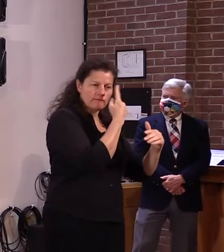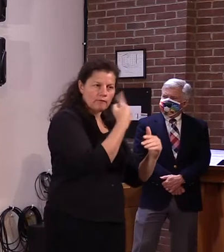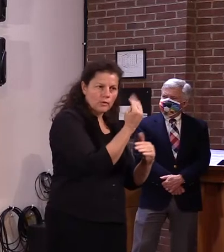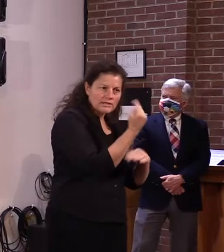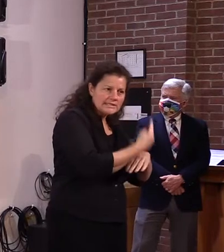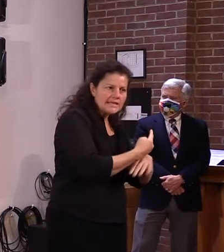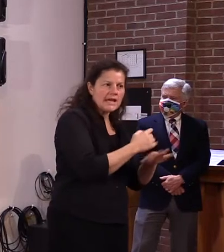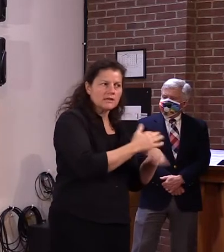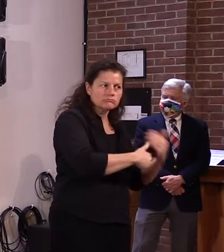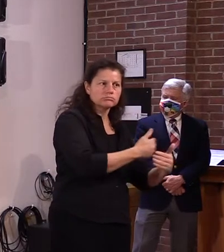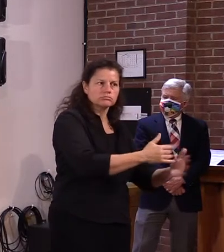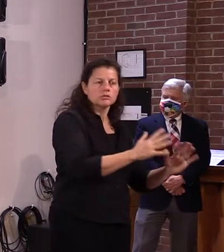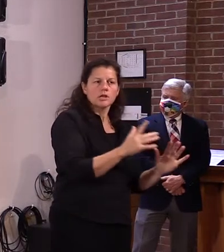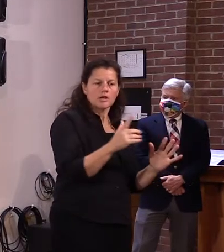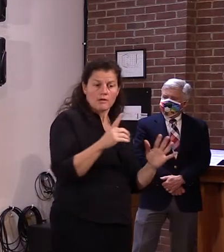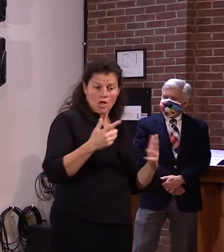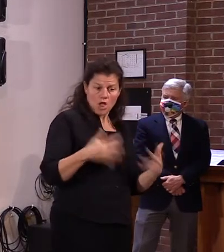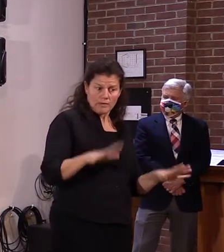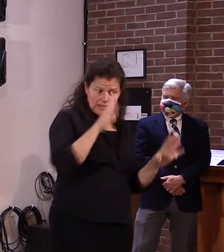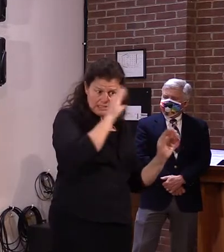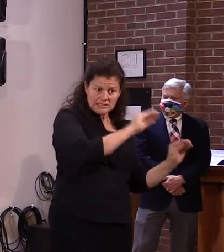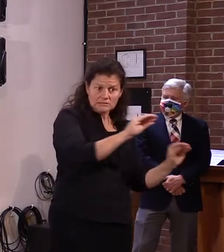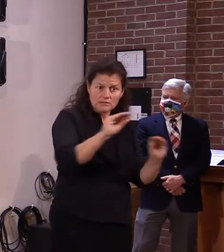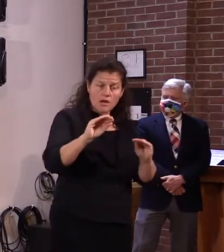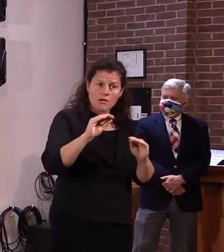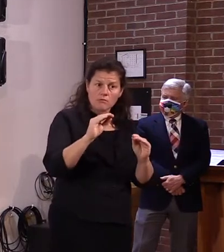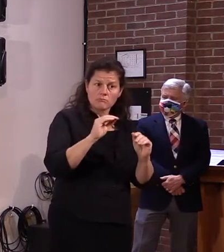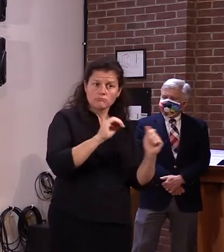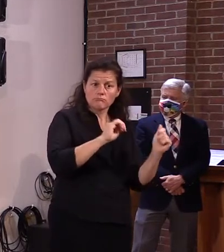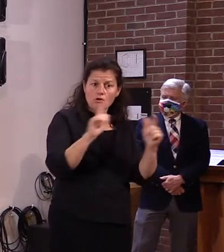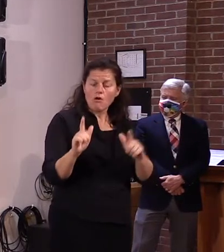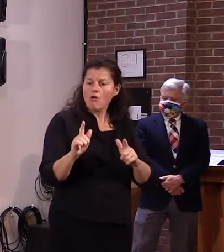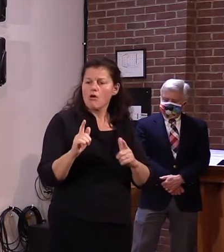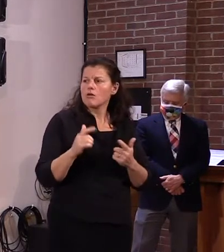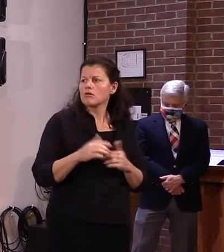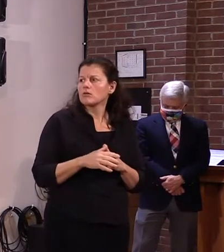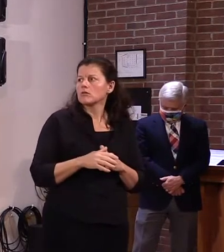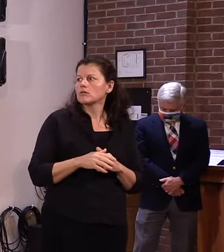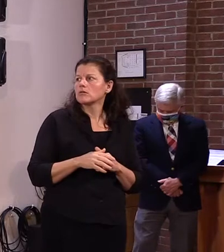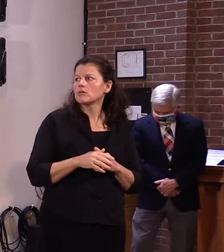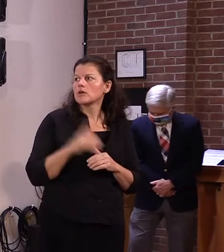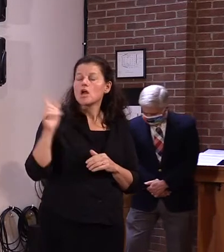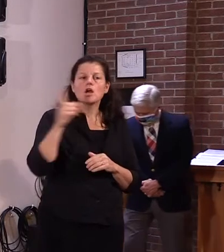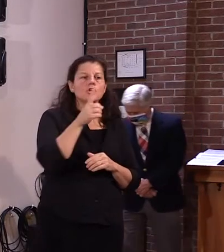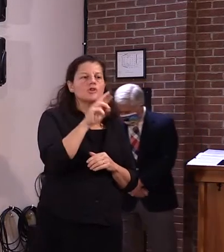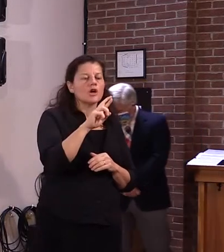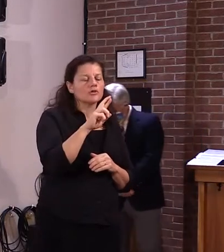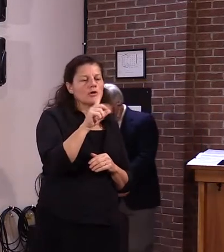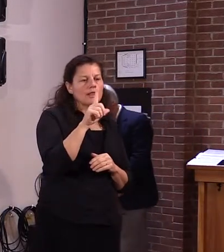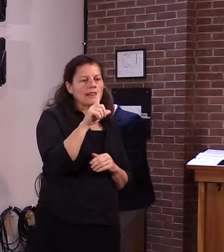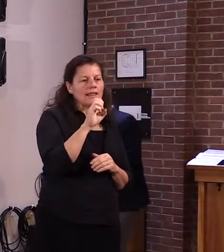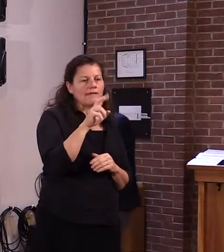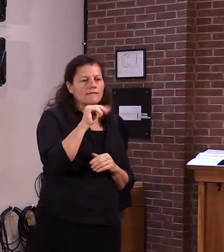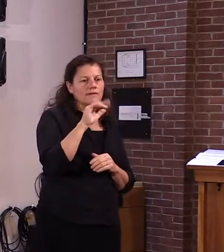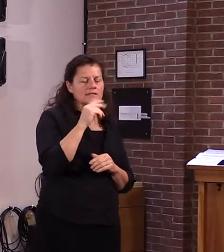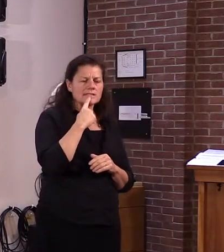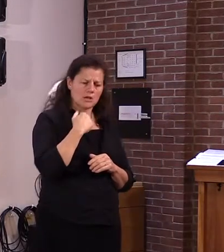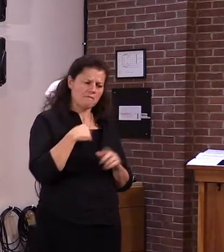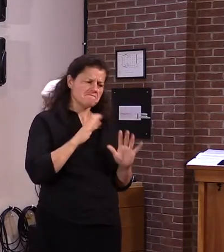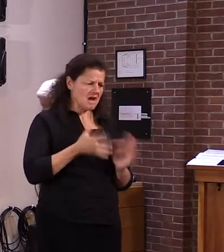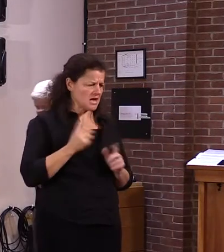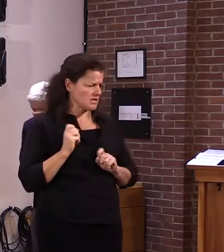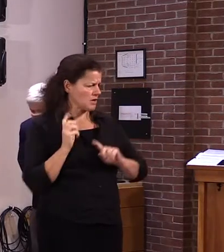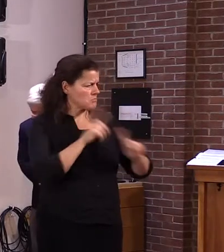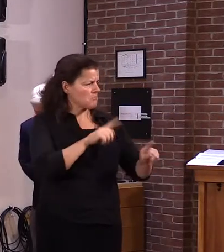properly undertaken. And Dr. Levine mentioned there's no known risk to stop at that orchard. A couple of people